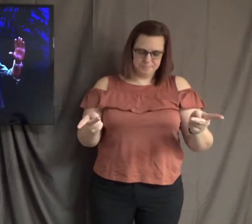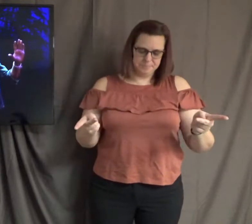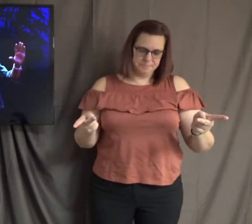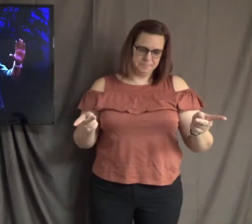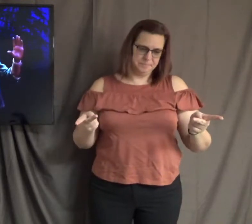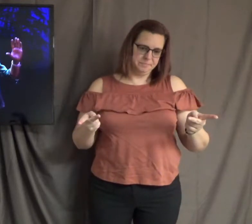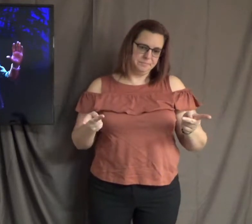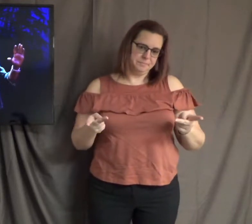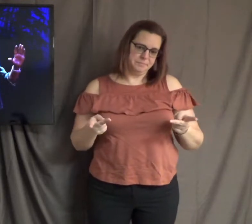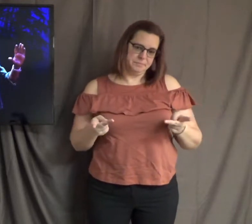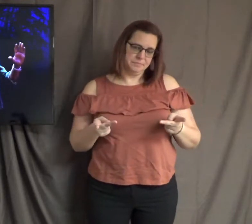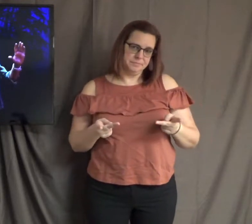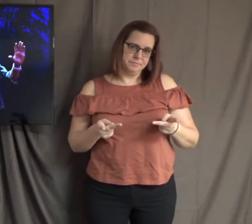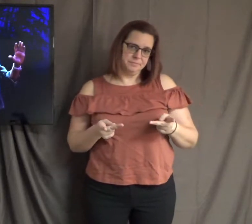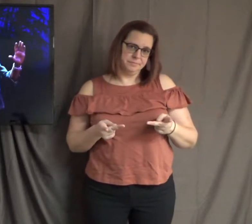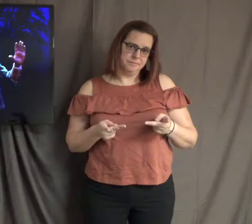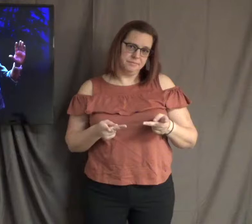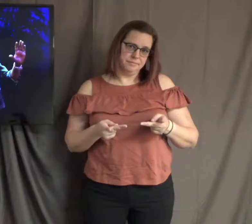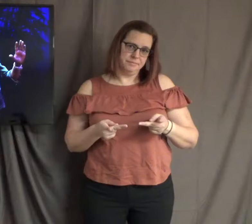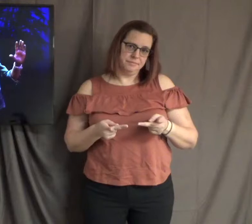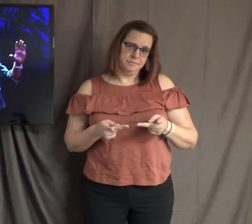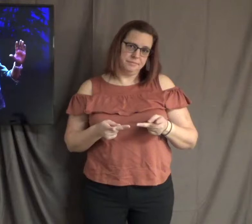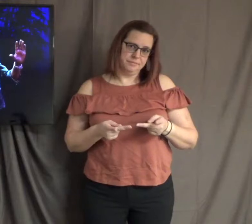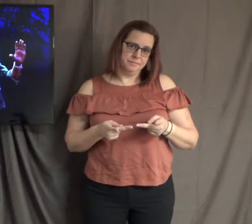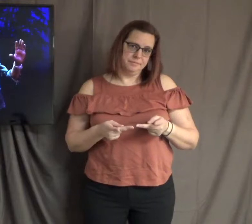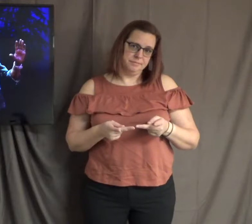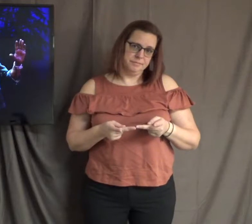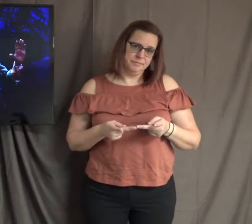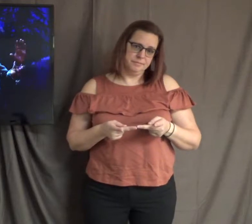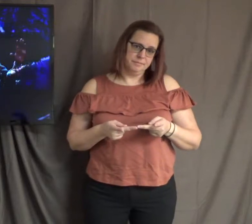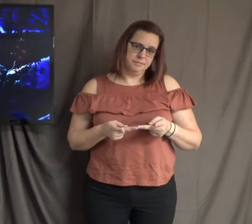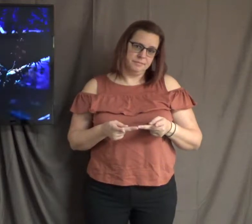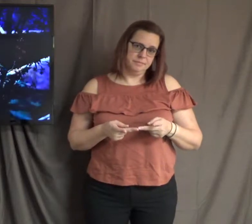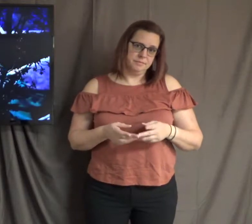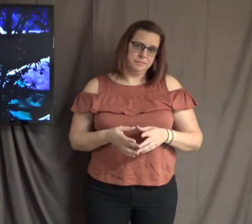in this place.